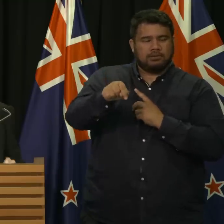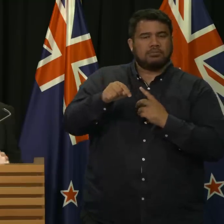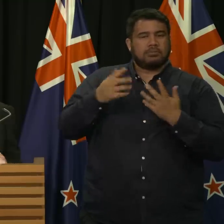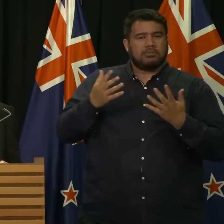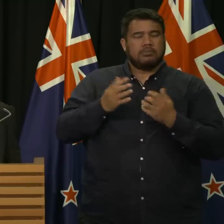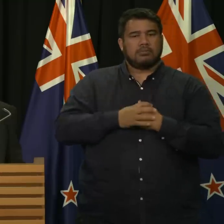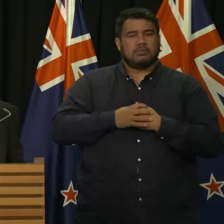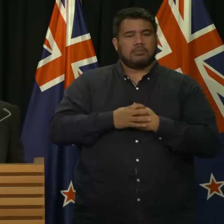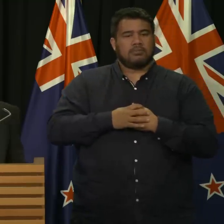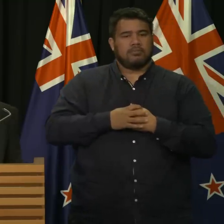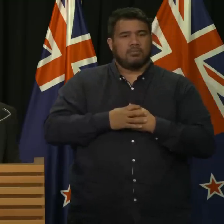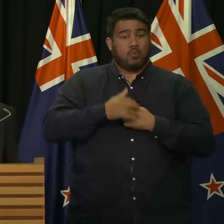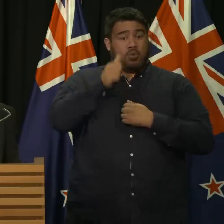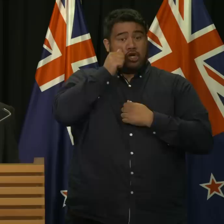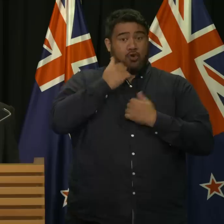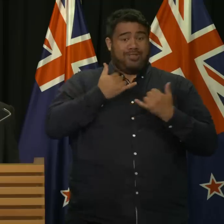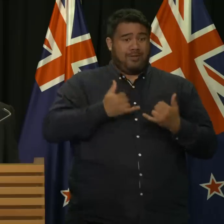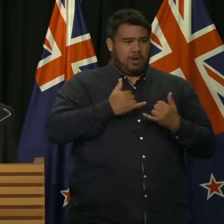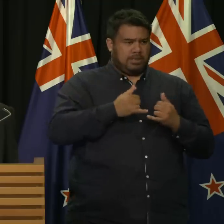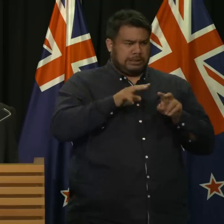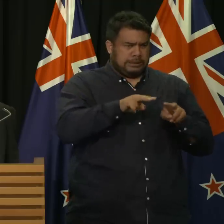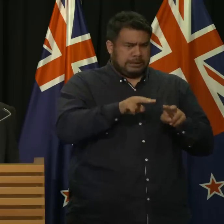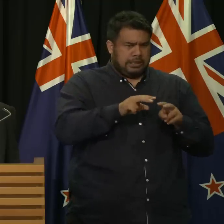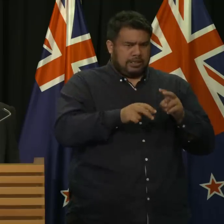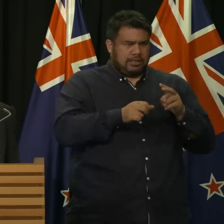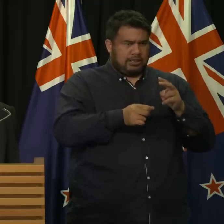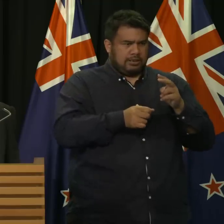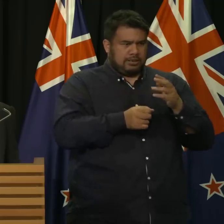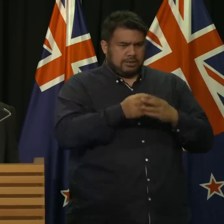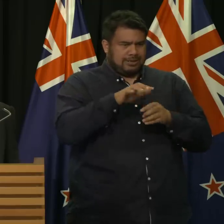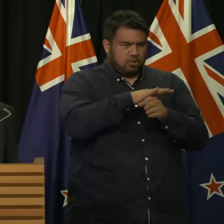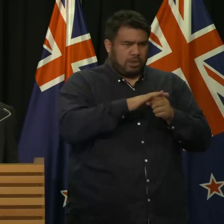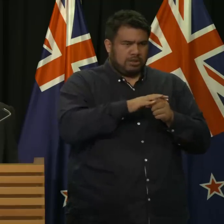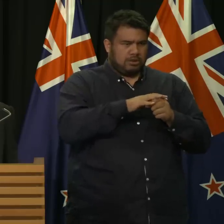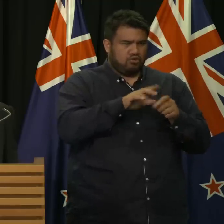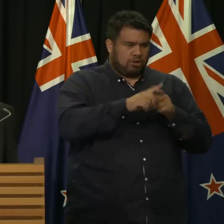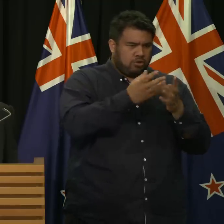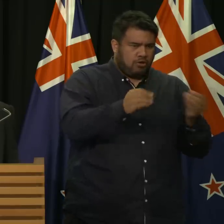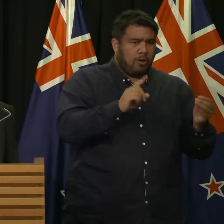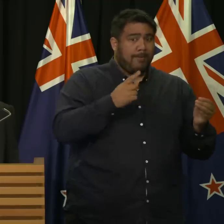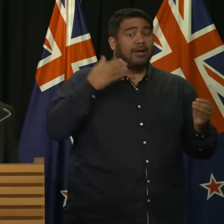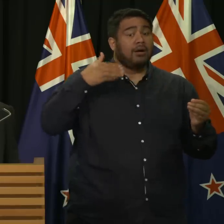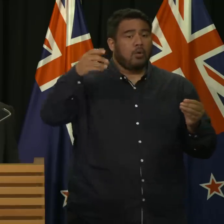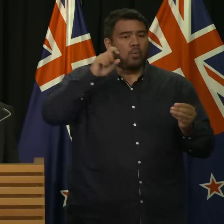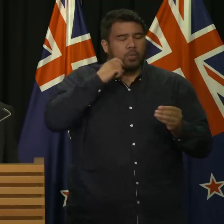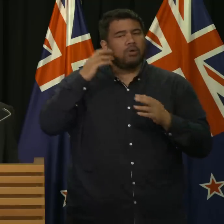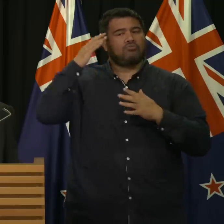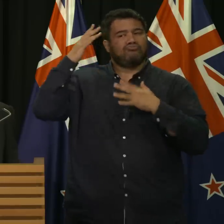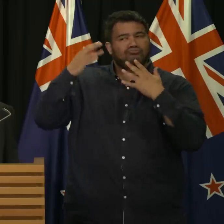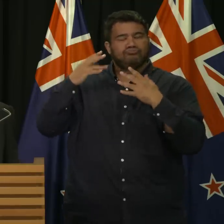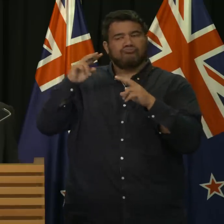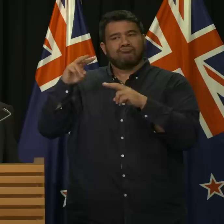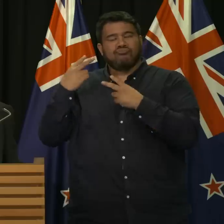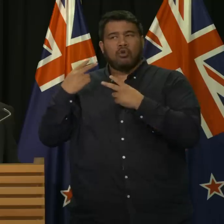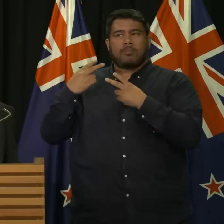the ongoing acute situation on the ground, we will take that time for reflection to see whether or not the response was what it needed to be at the